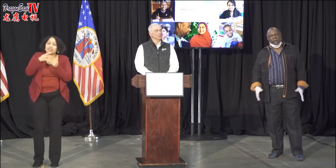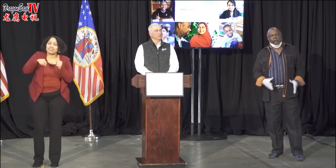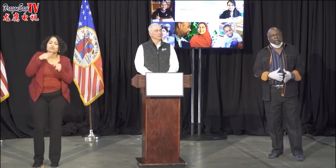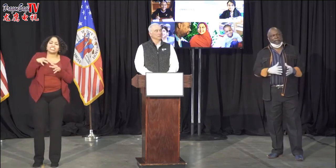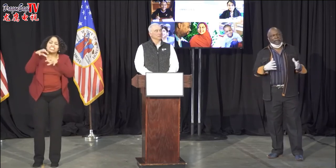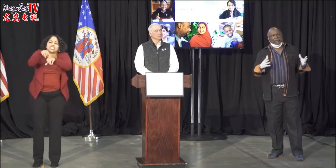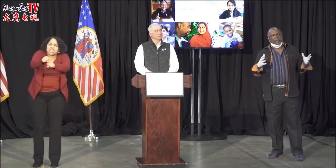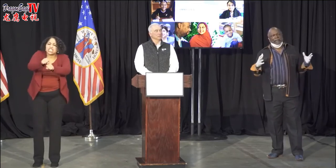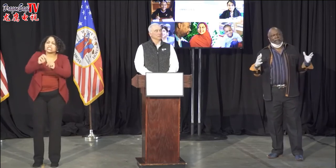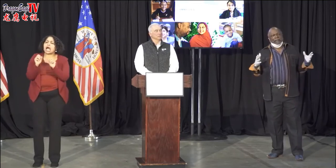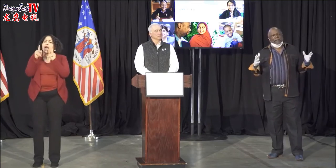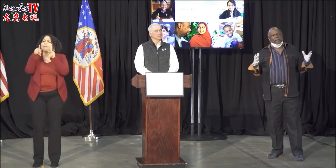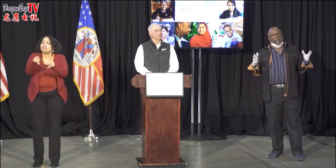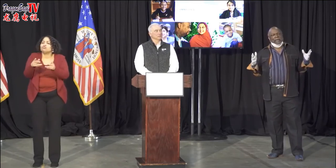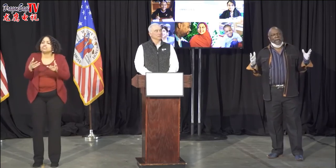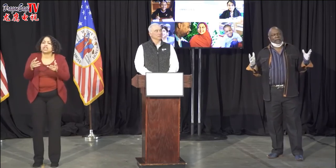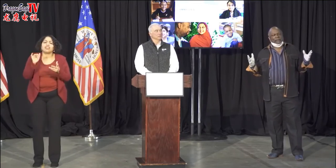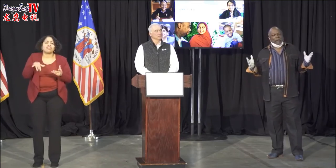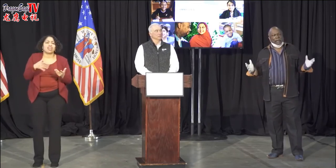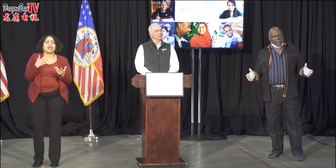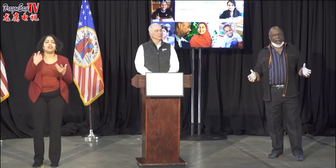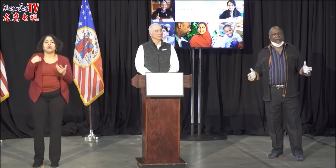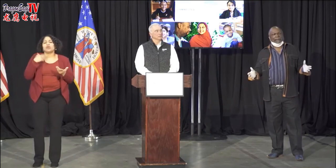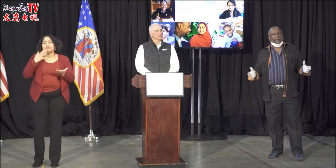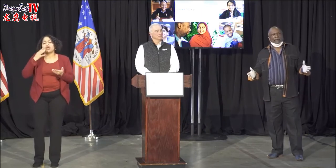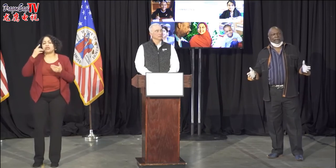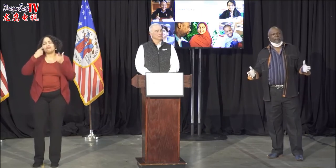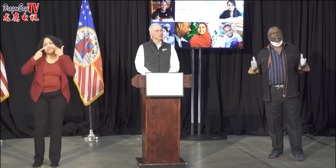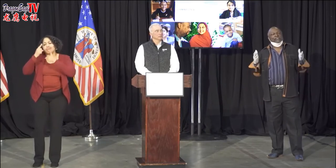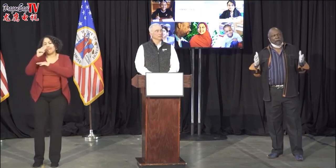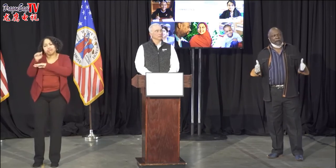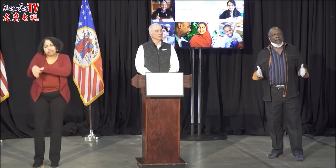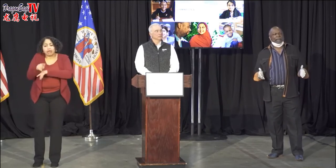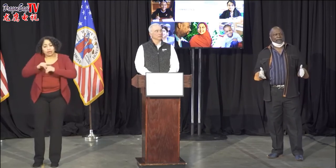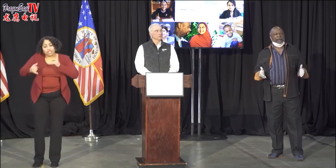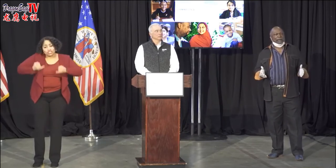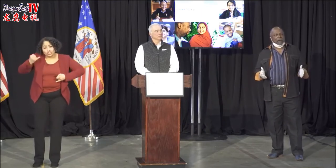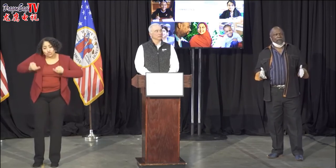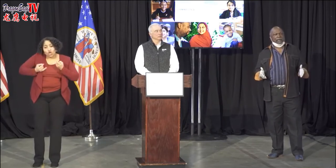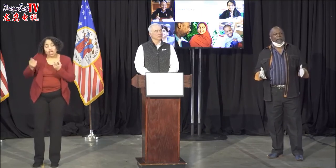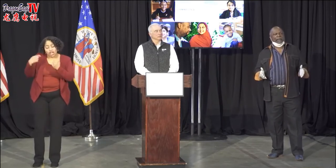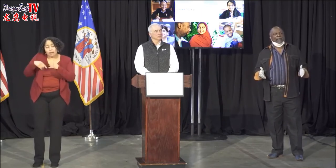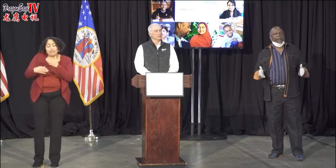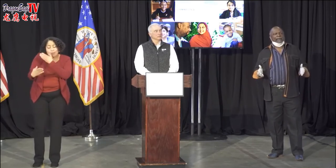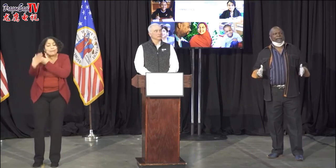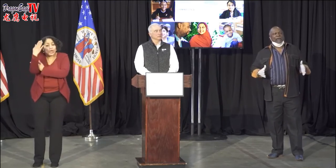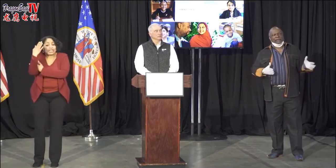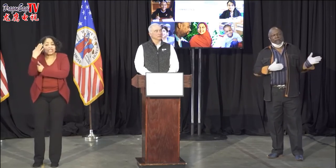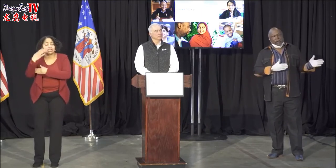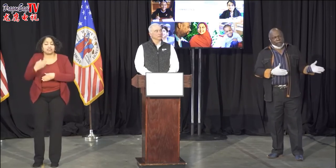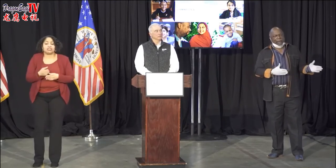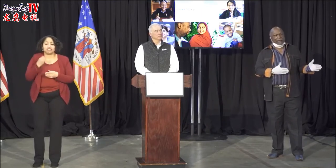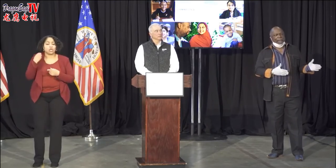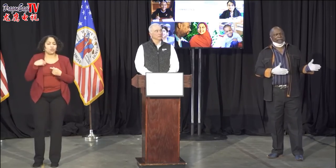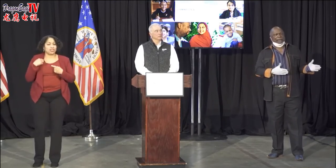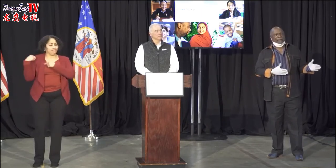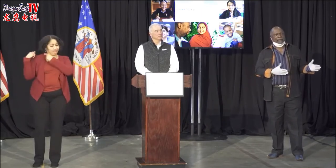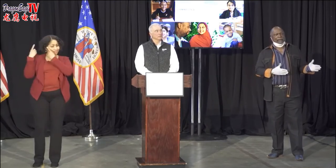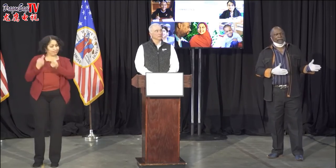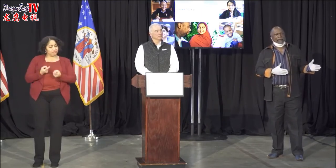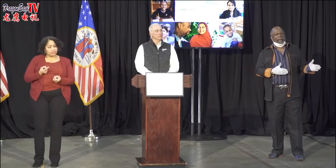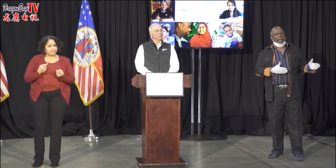expression that weeping may last for a night, but joy comes in the morning. So we've been